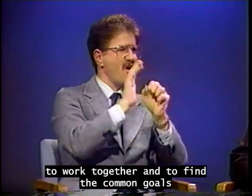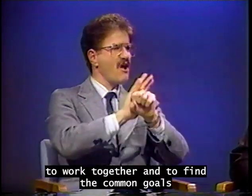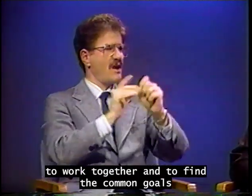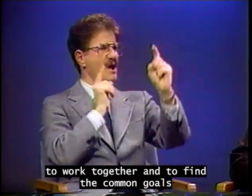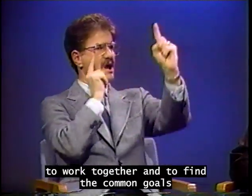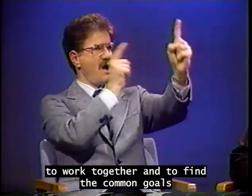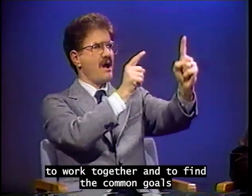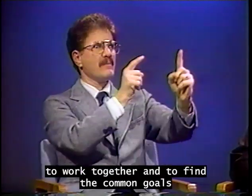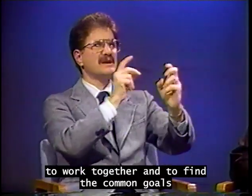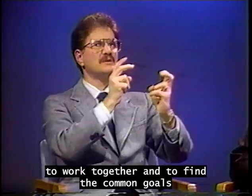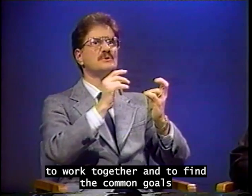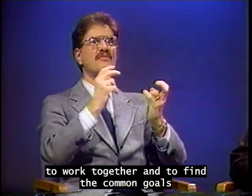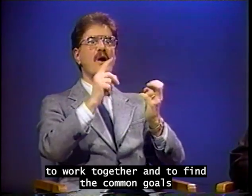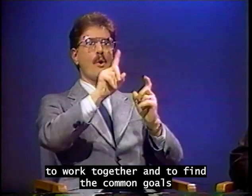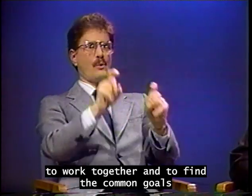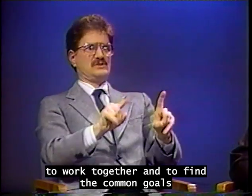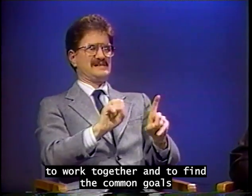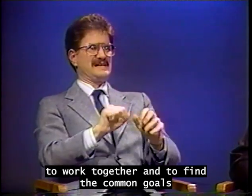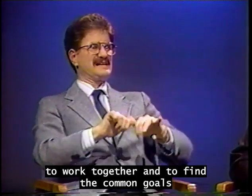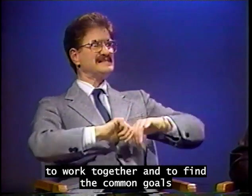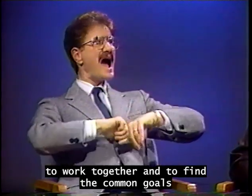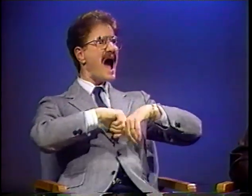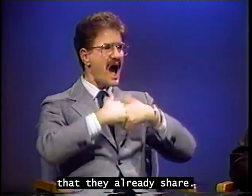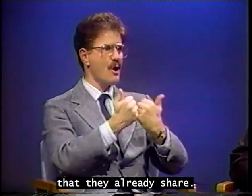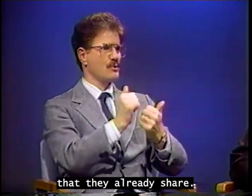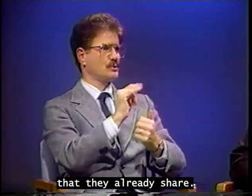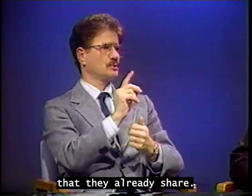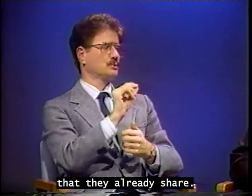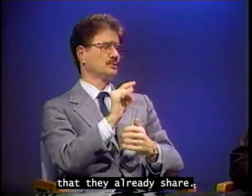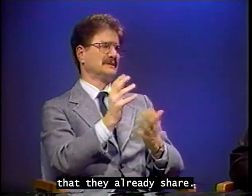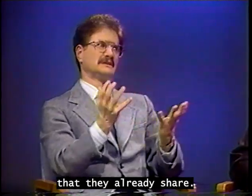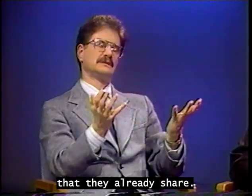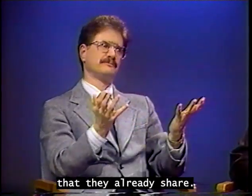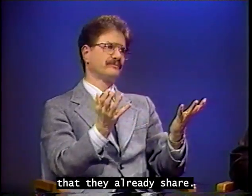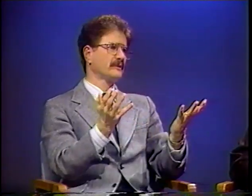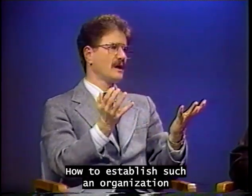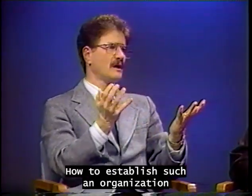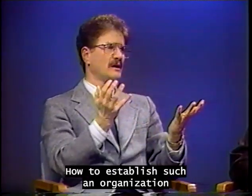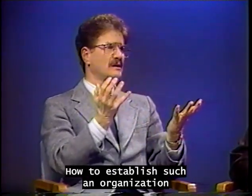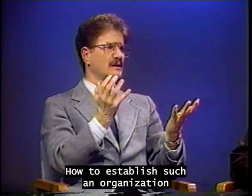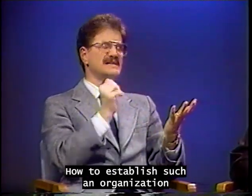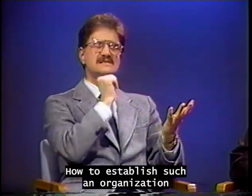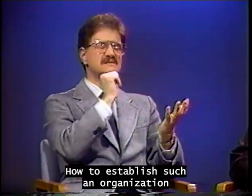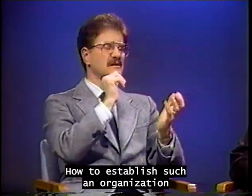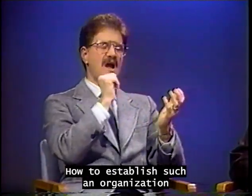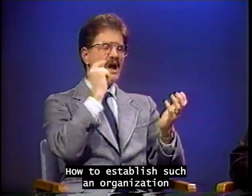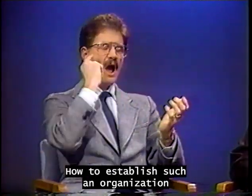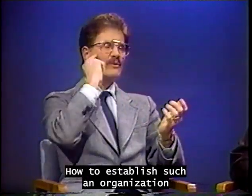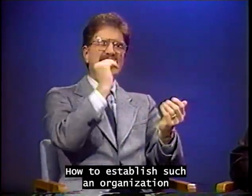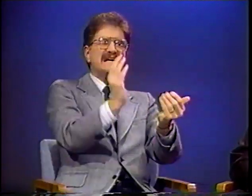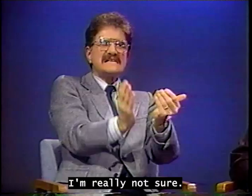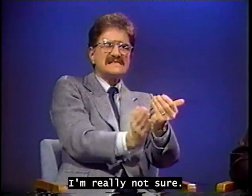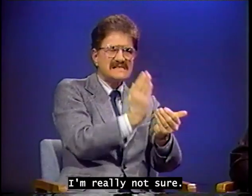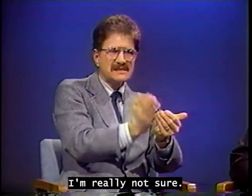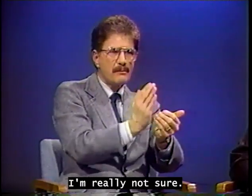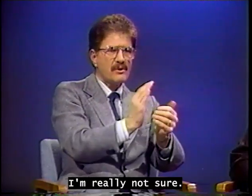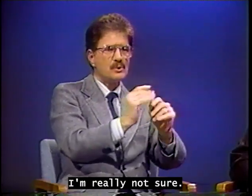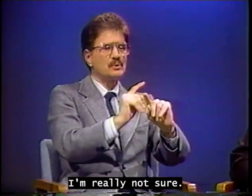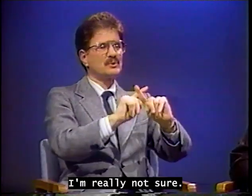to work together and to find the common goals that they already share. How to establish such an organization, I'm really not sure.